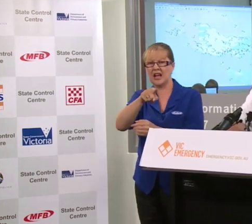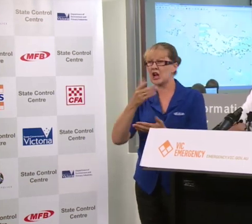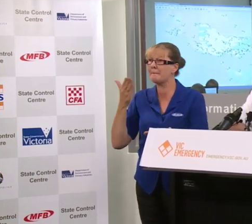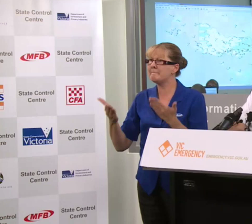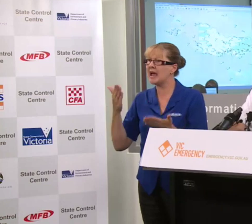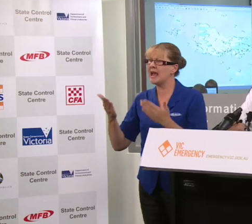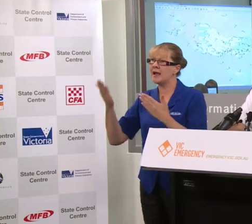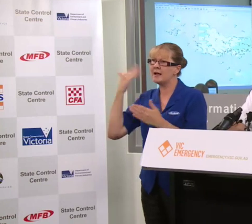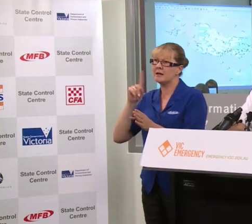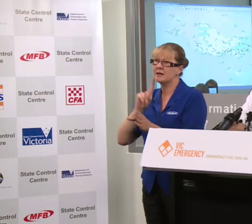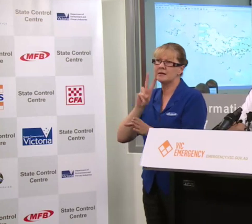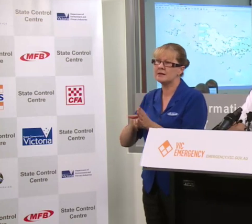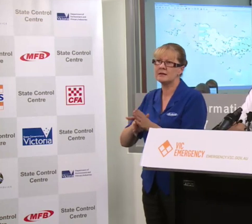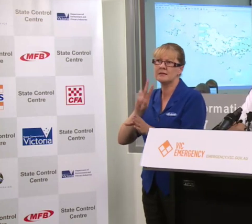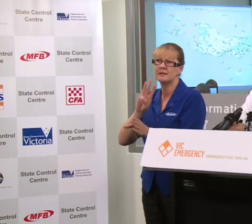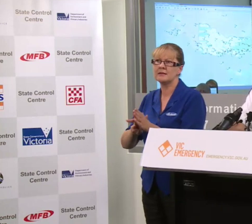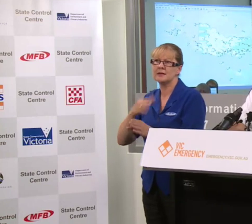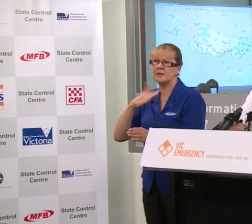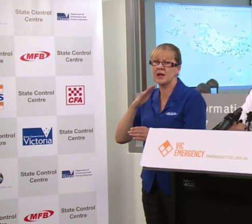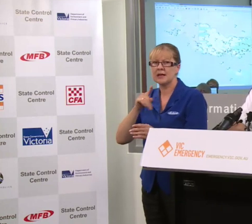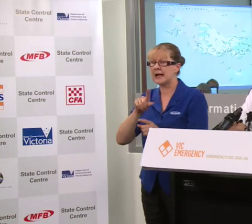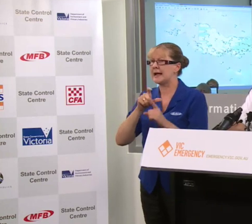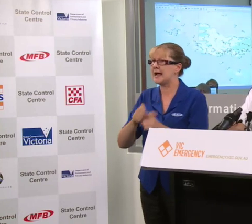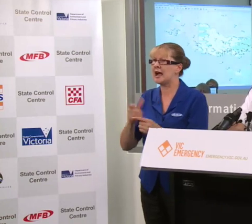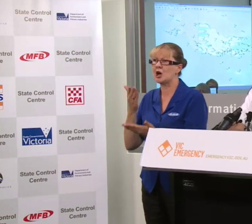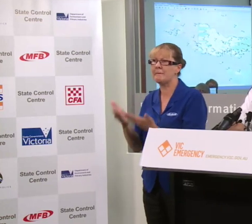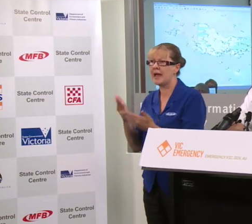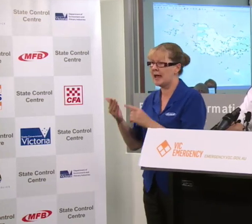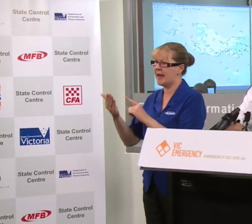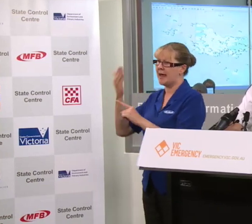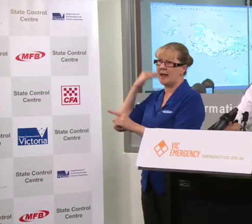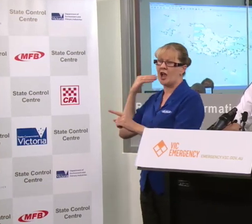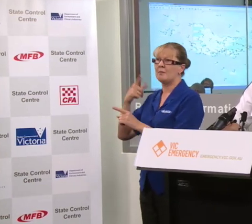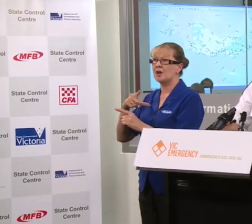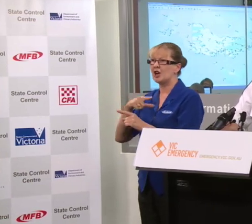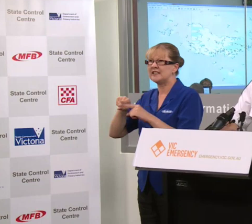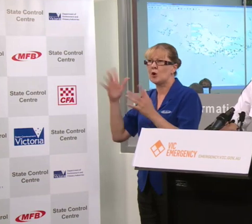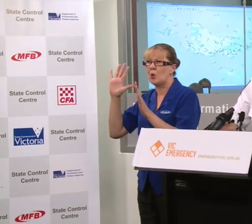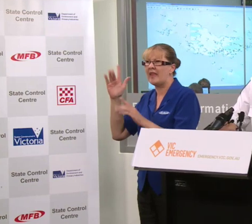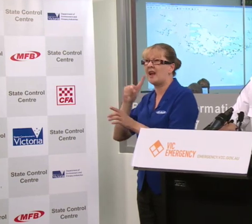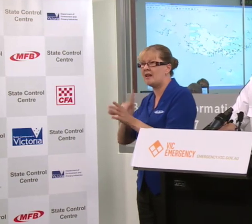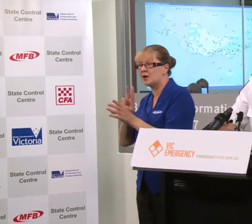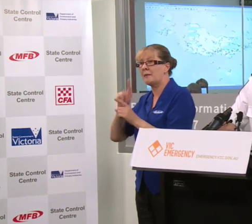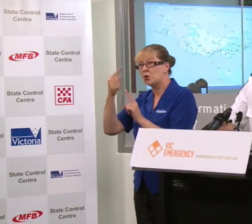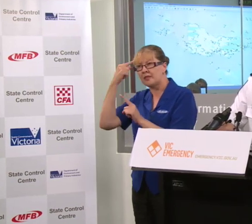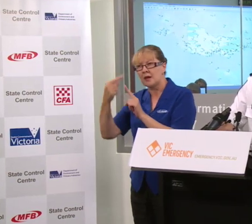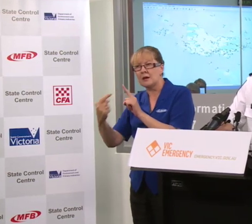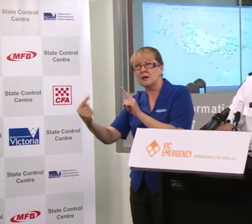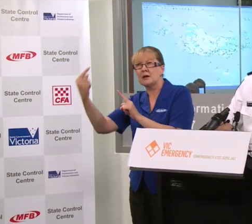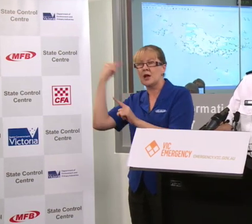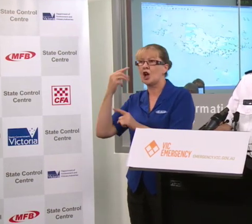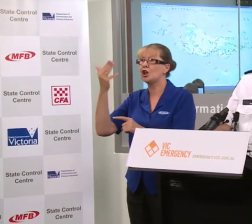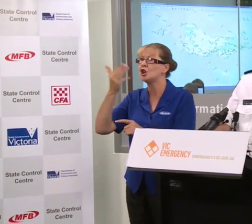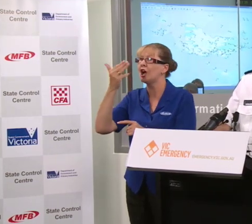compare with previous fire seasons? It's very difficult to compare one to the other due to the weather conditions, but if you go back to 1985, which was